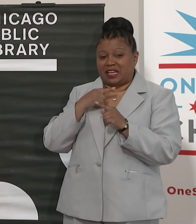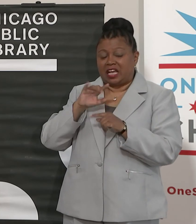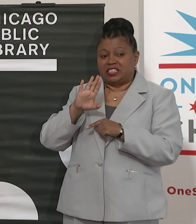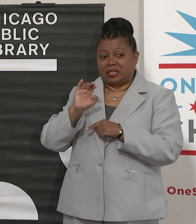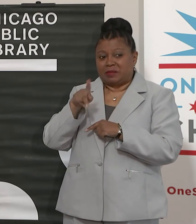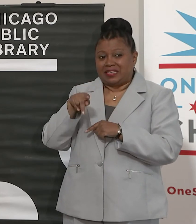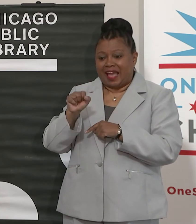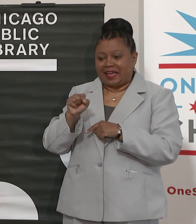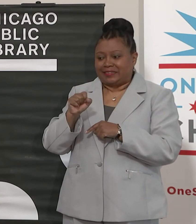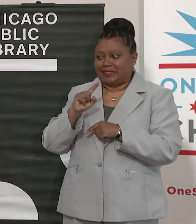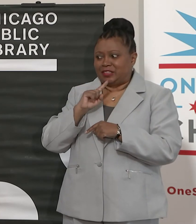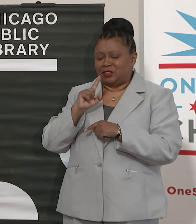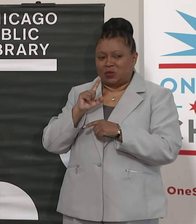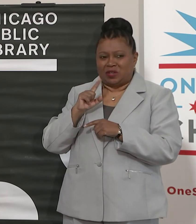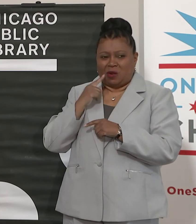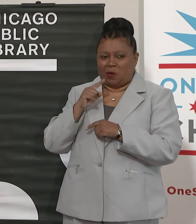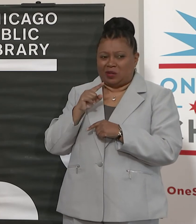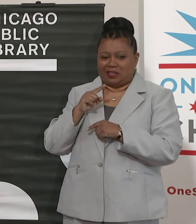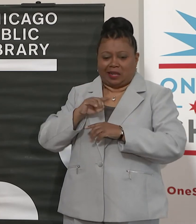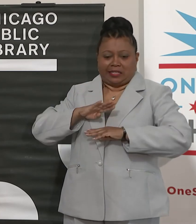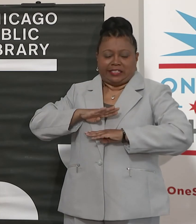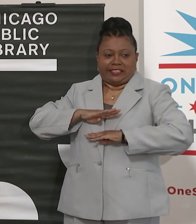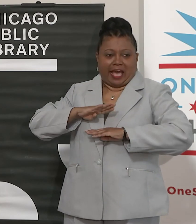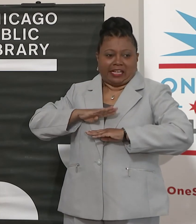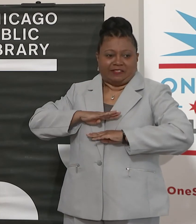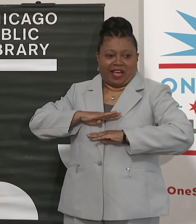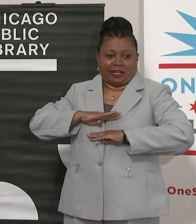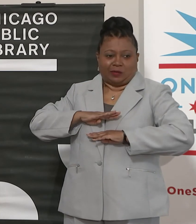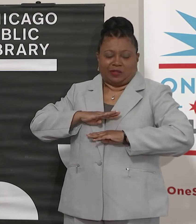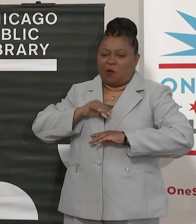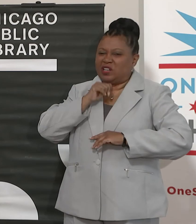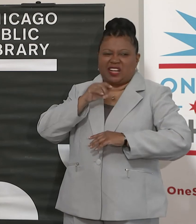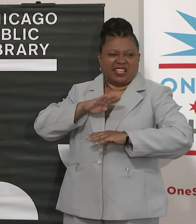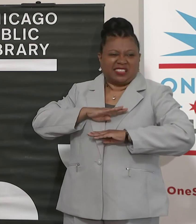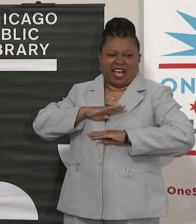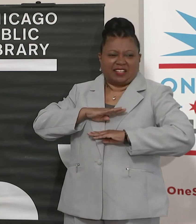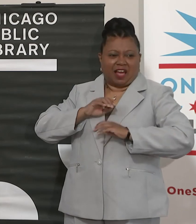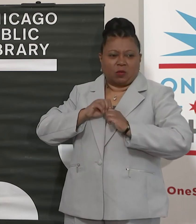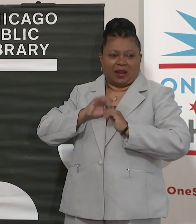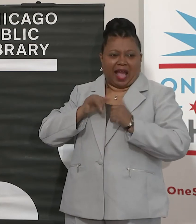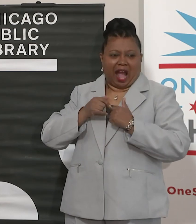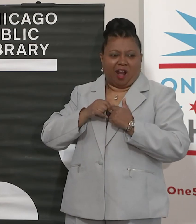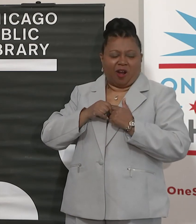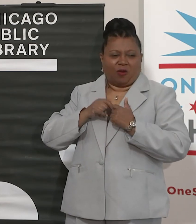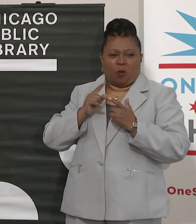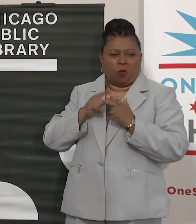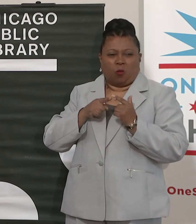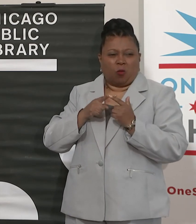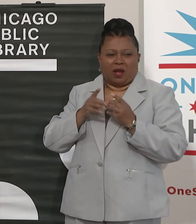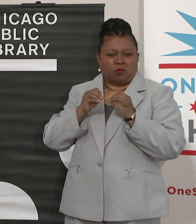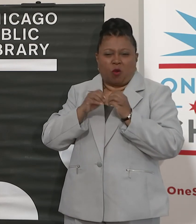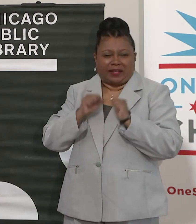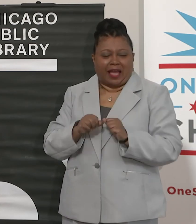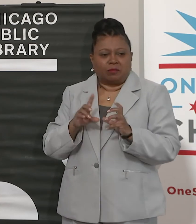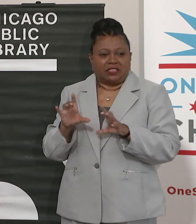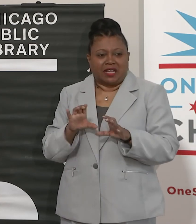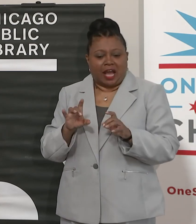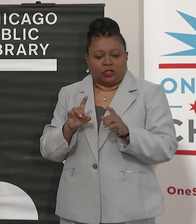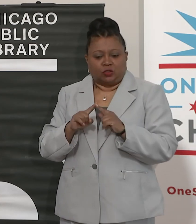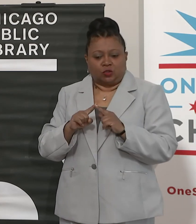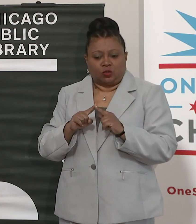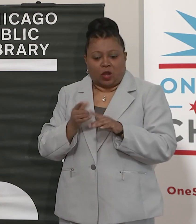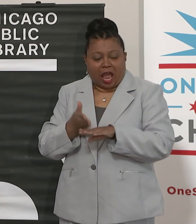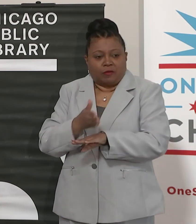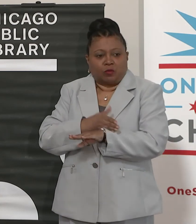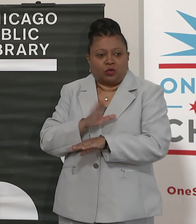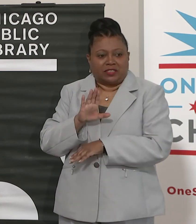doing only a satisfactory, or they're either unsatisfied with it, how it's walking. What more can be done to improve